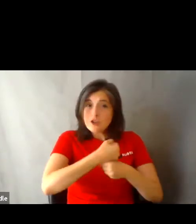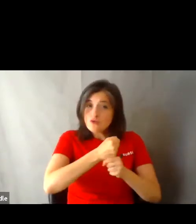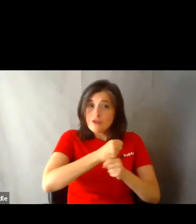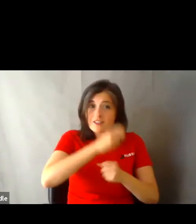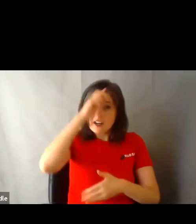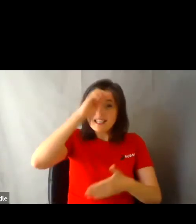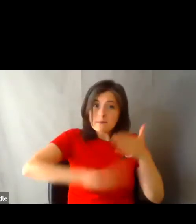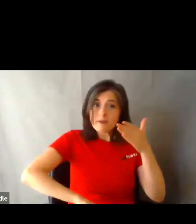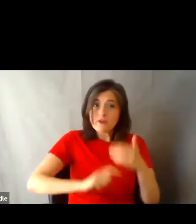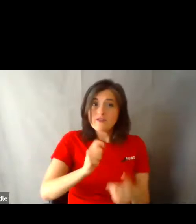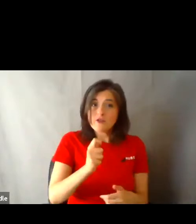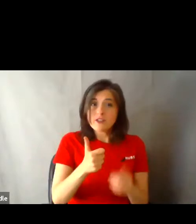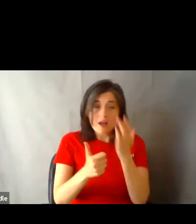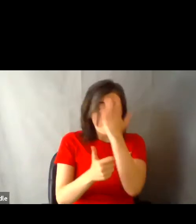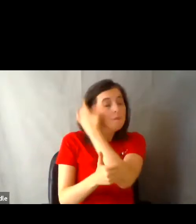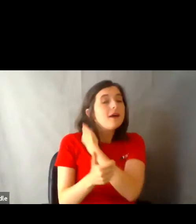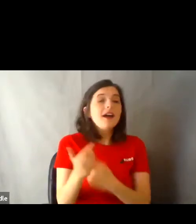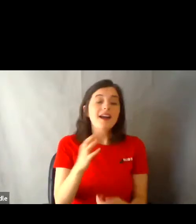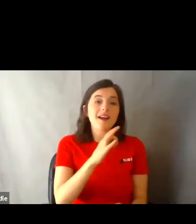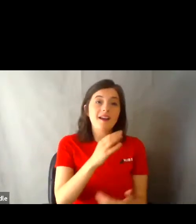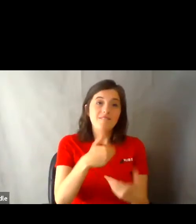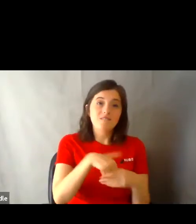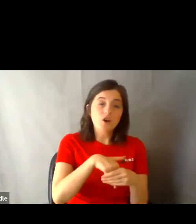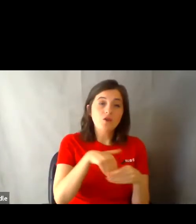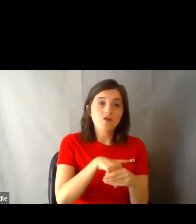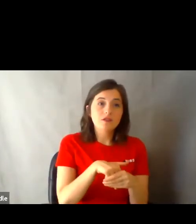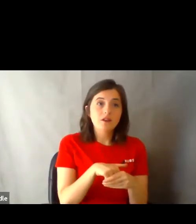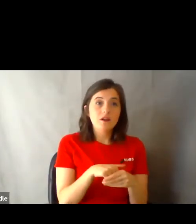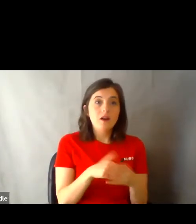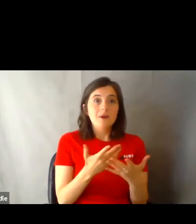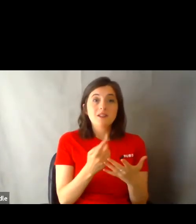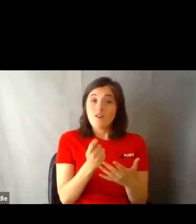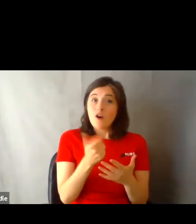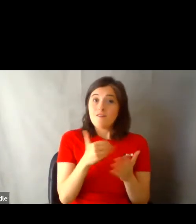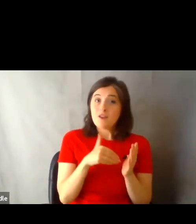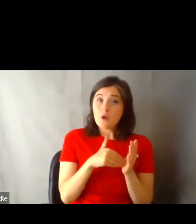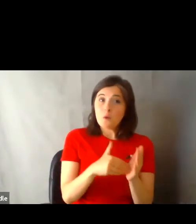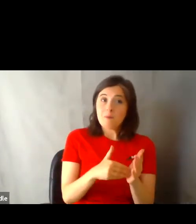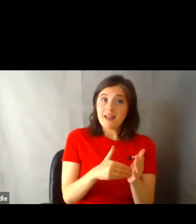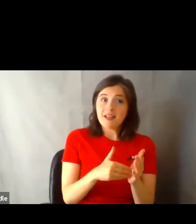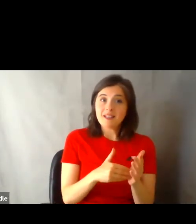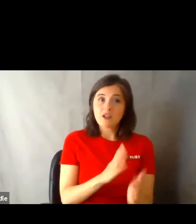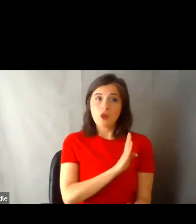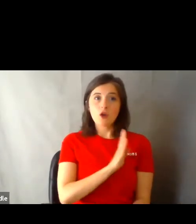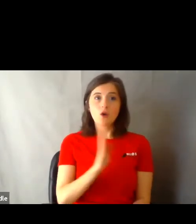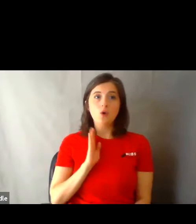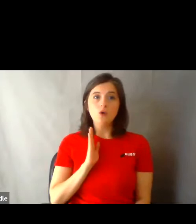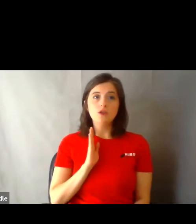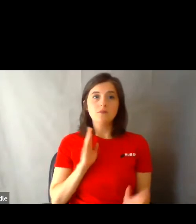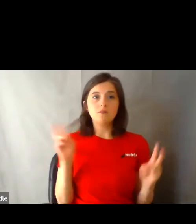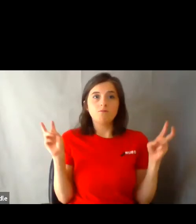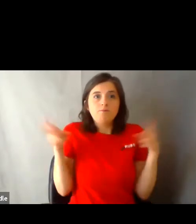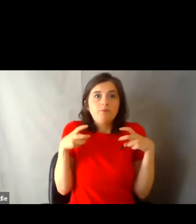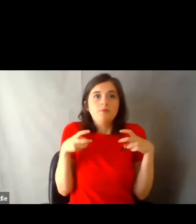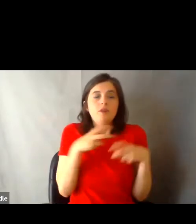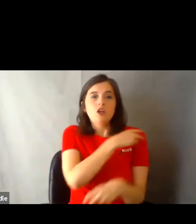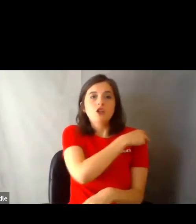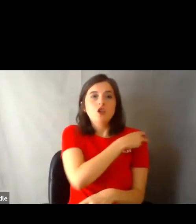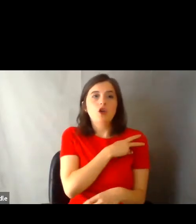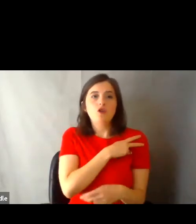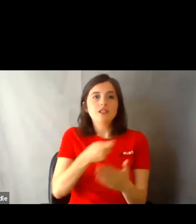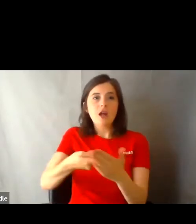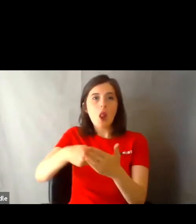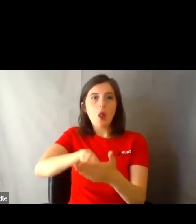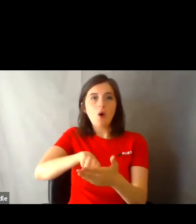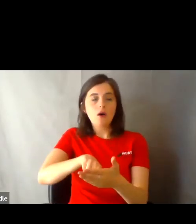experience for some of the people involved, because for several minutes, the guards actually did put the security lock on the doors.